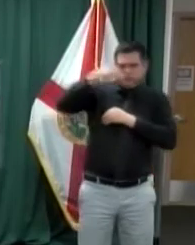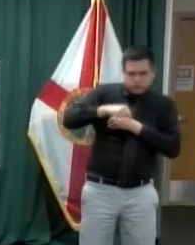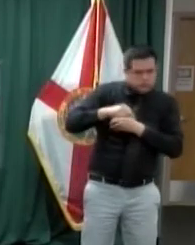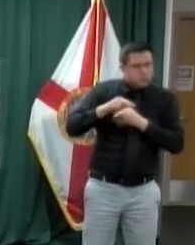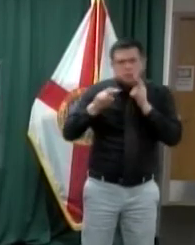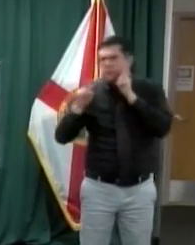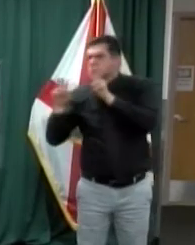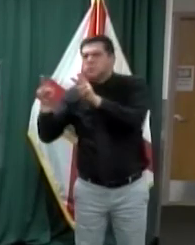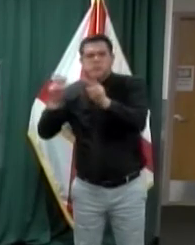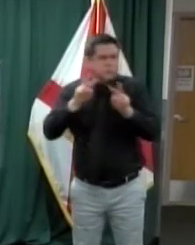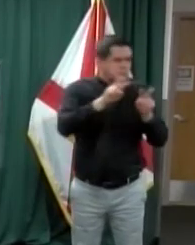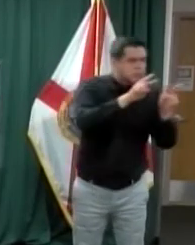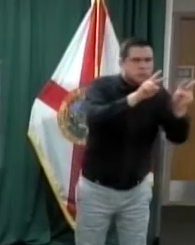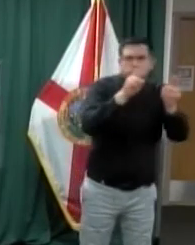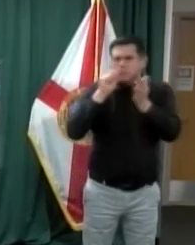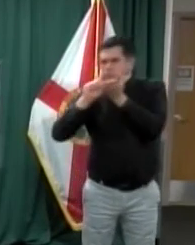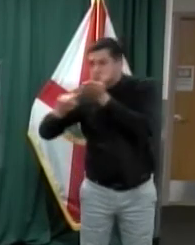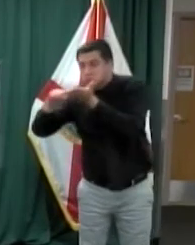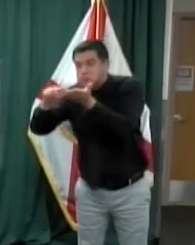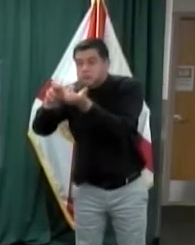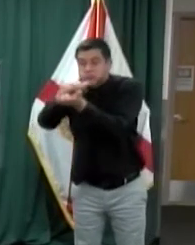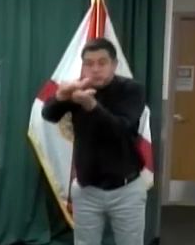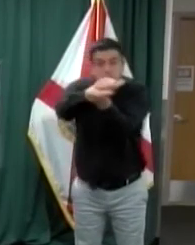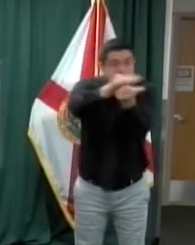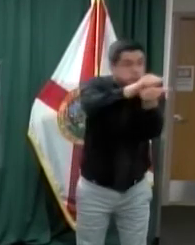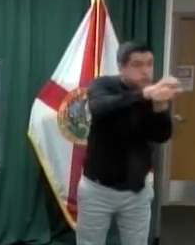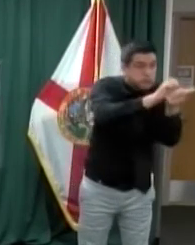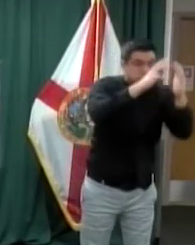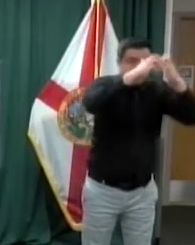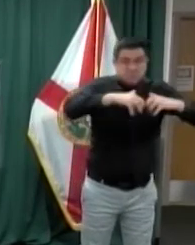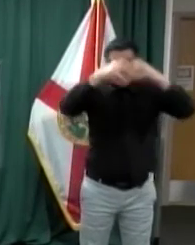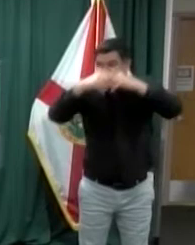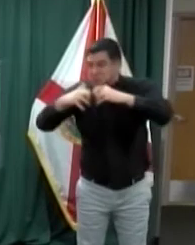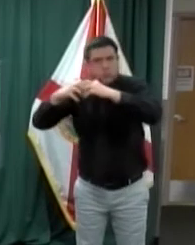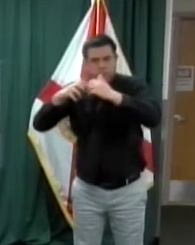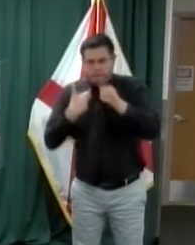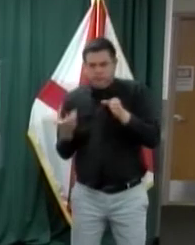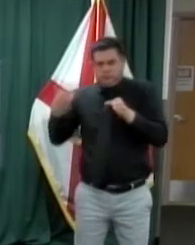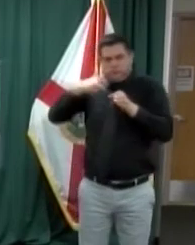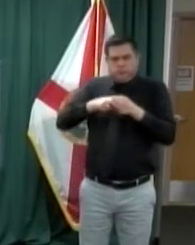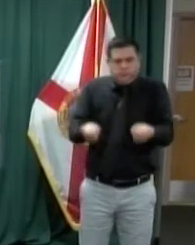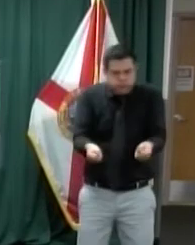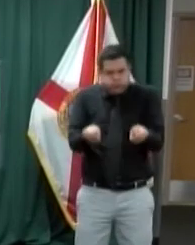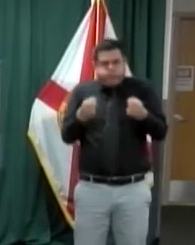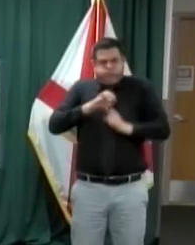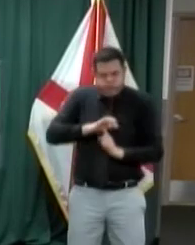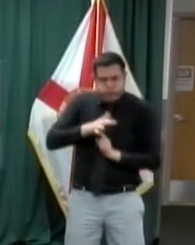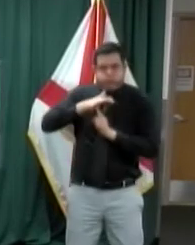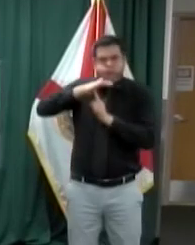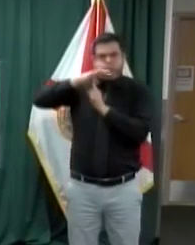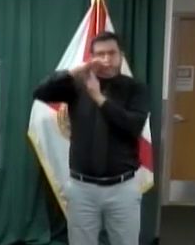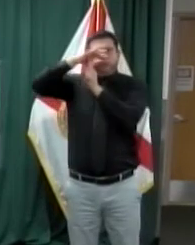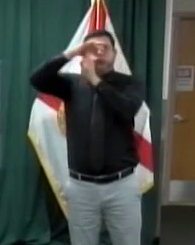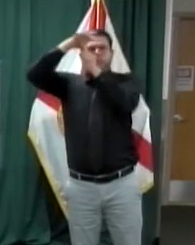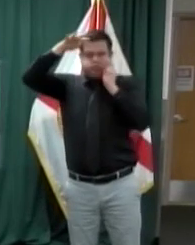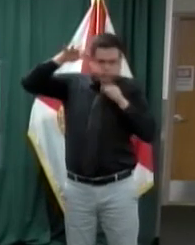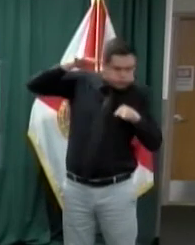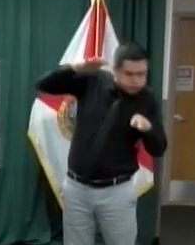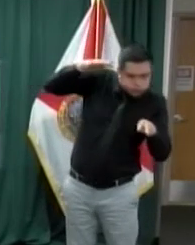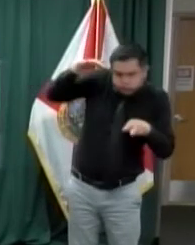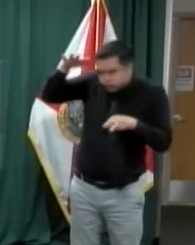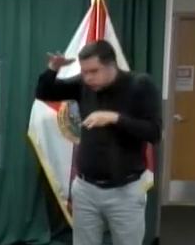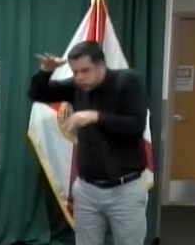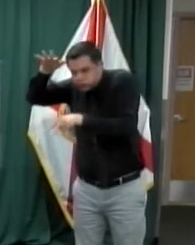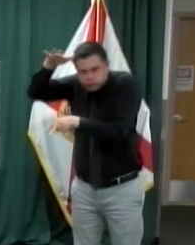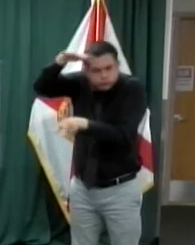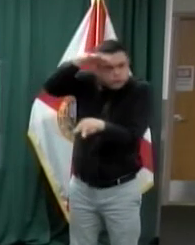also had, of course, the helicopter up in the air. Based on the radar from the meteorologist, they said it looked like similar